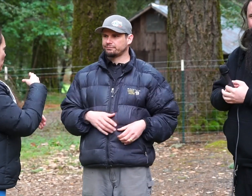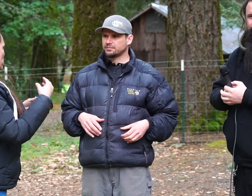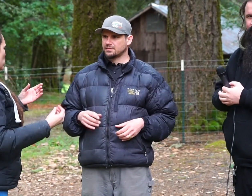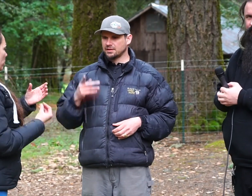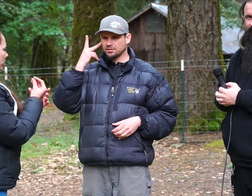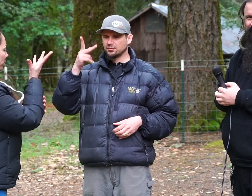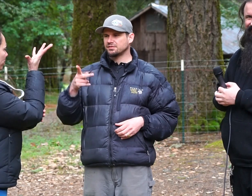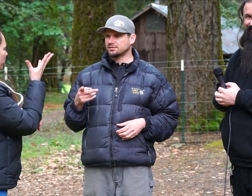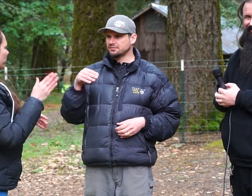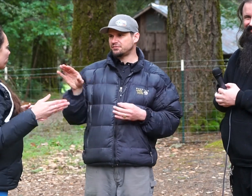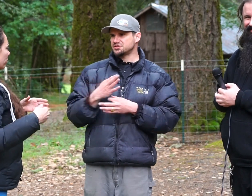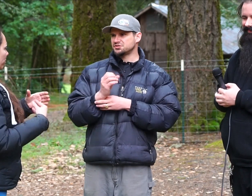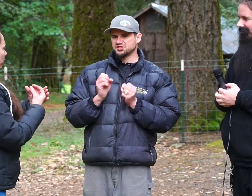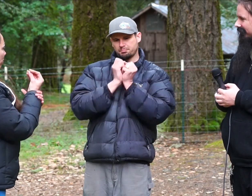it looks like the fish is just